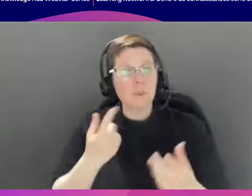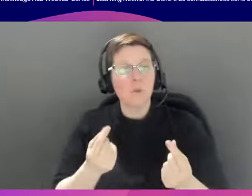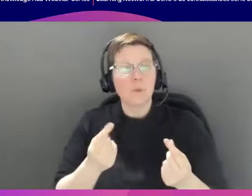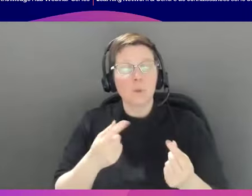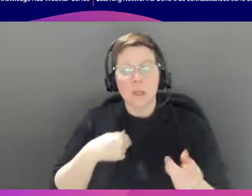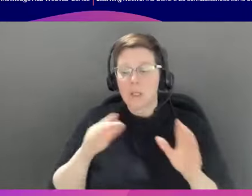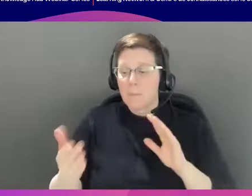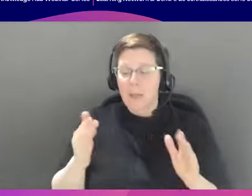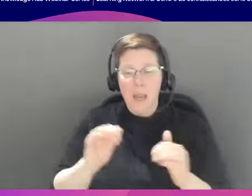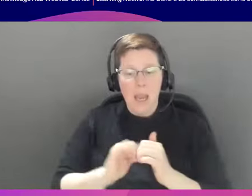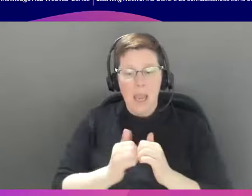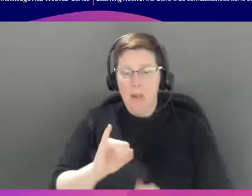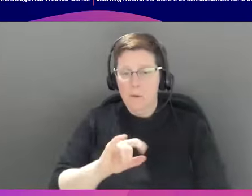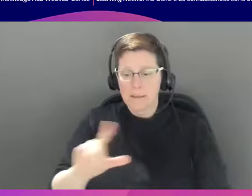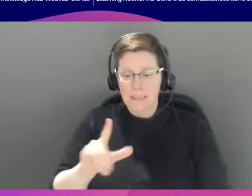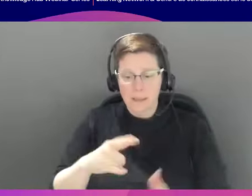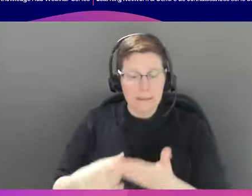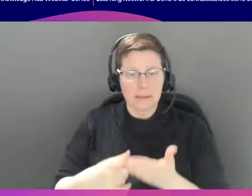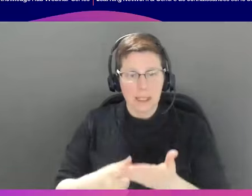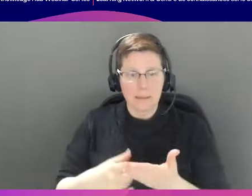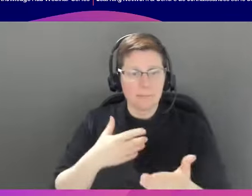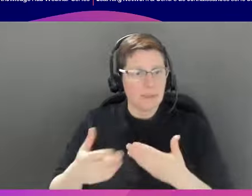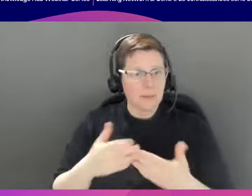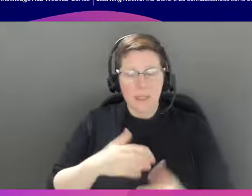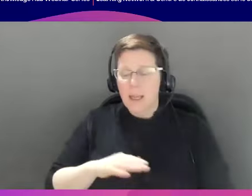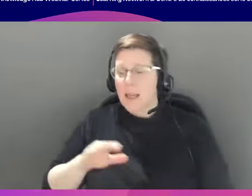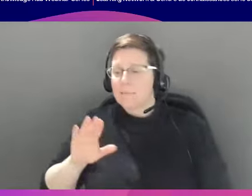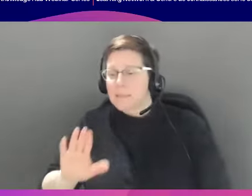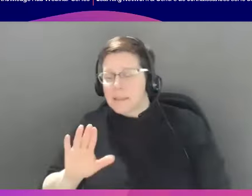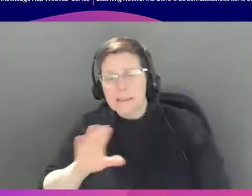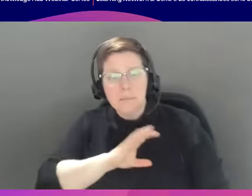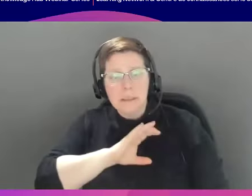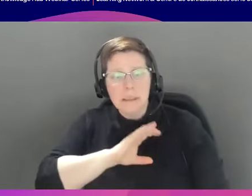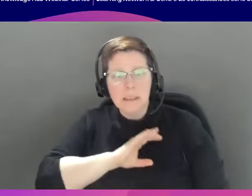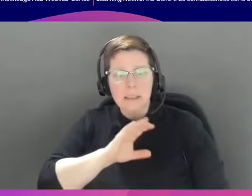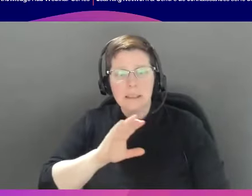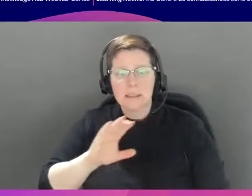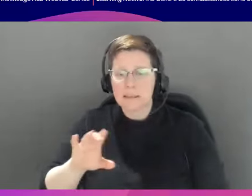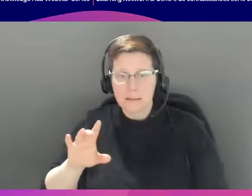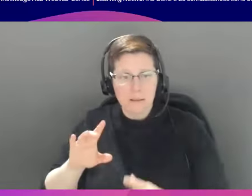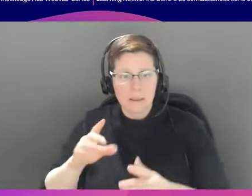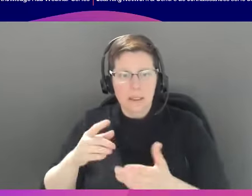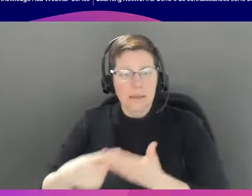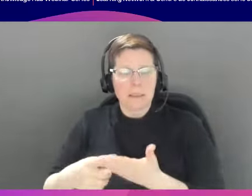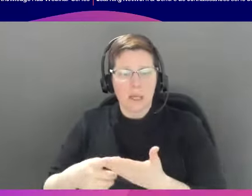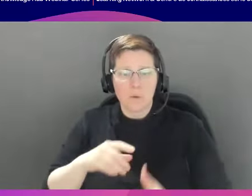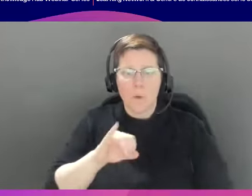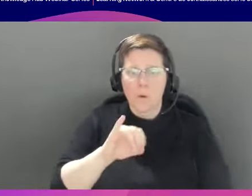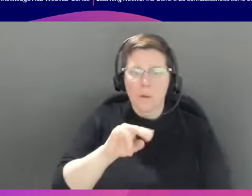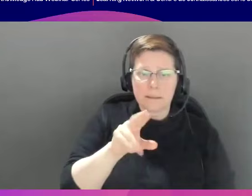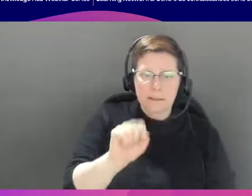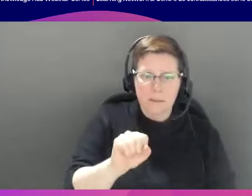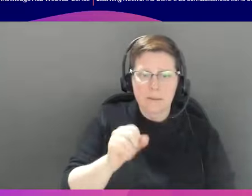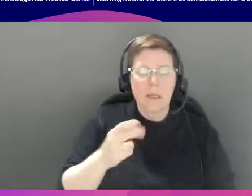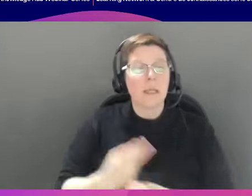incels discuss these things, whether it be the Manassian police transcript or the incel forum, with two risk